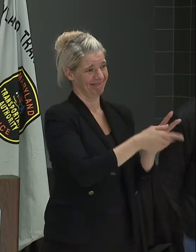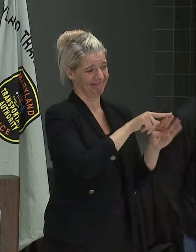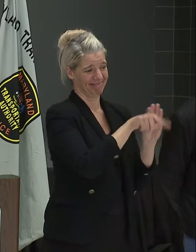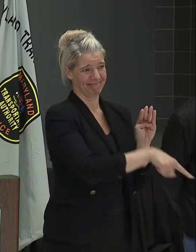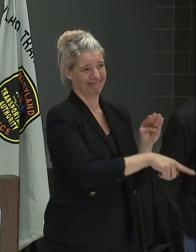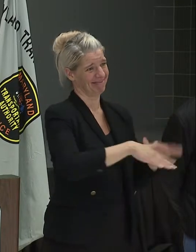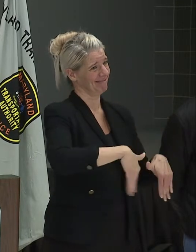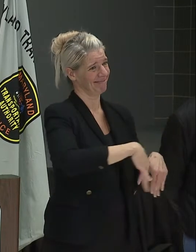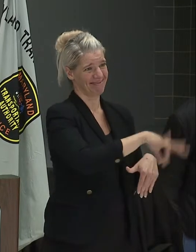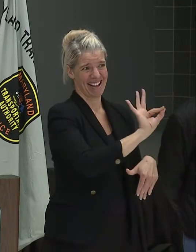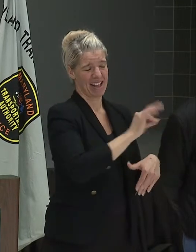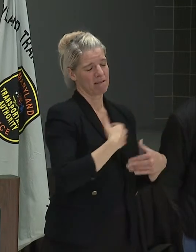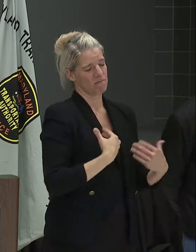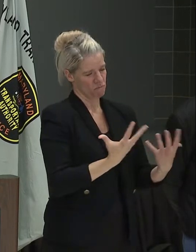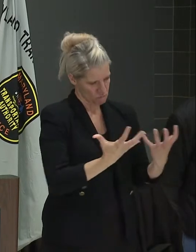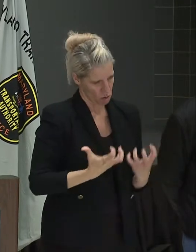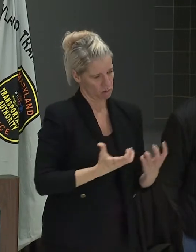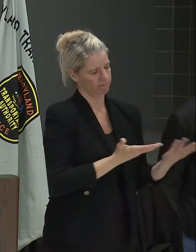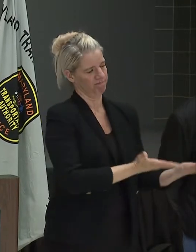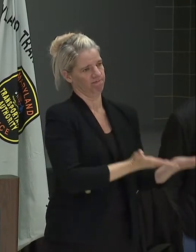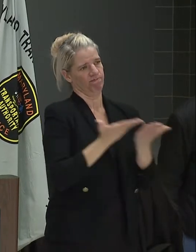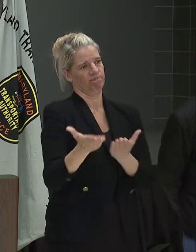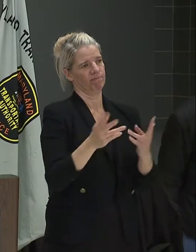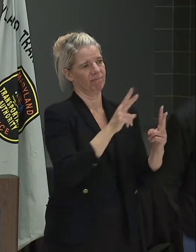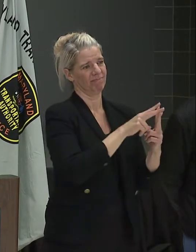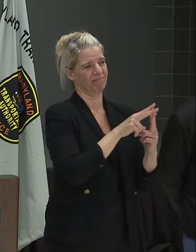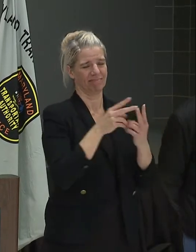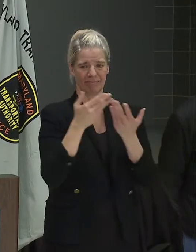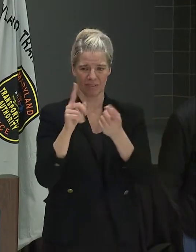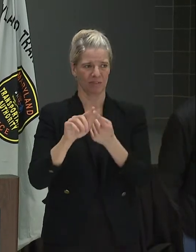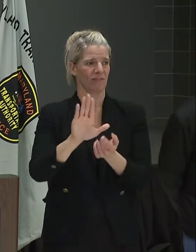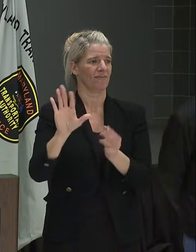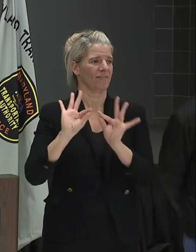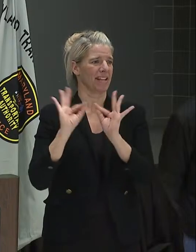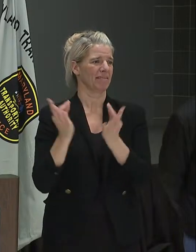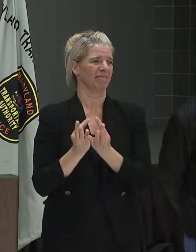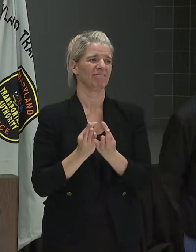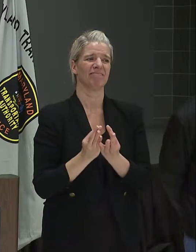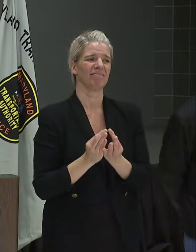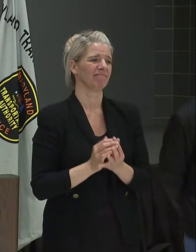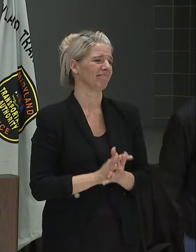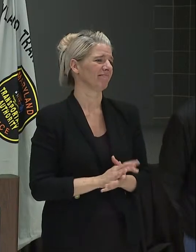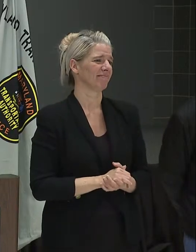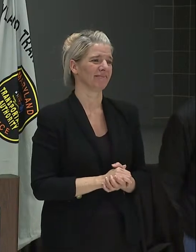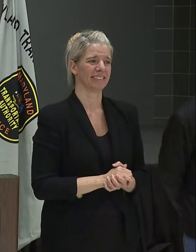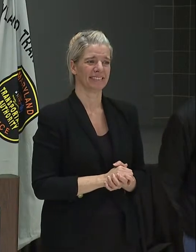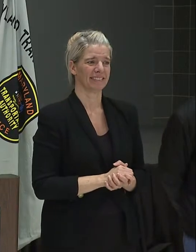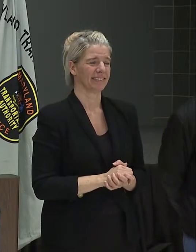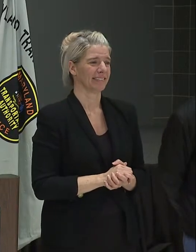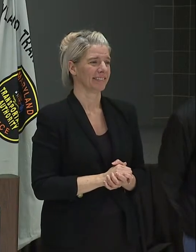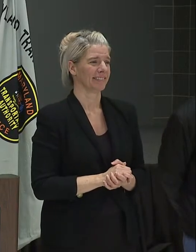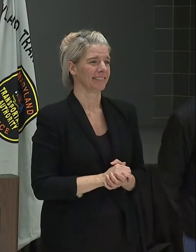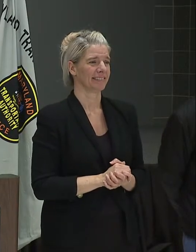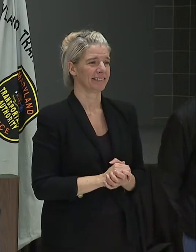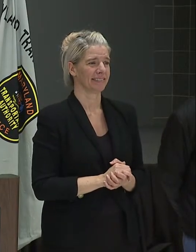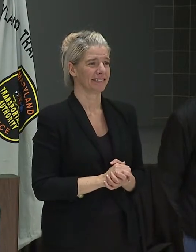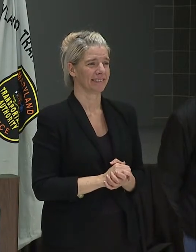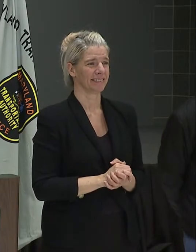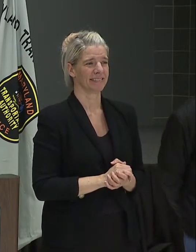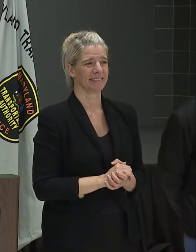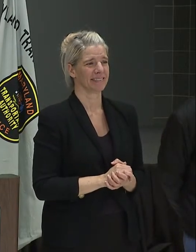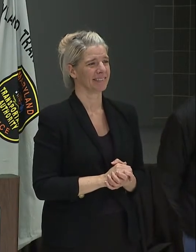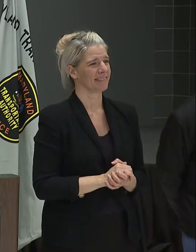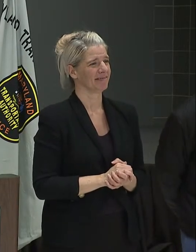And we will never, ever, and their families will never leave our thoughts and our prayers.